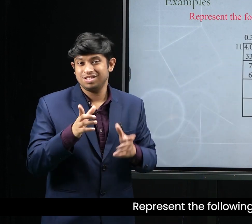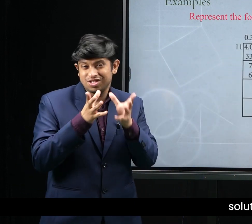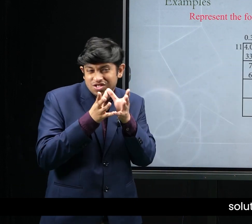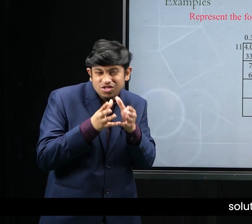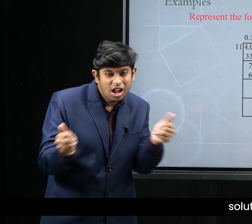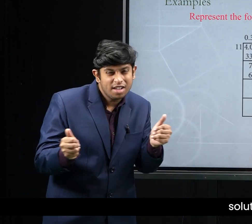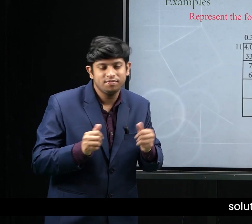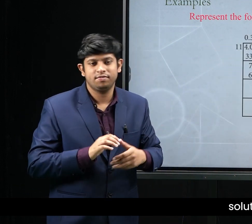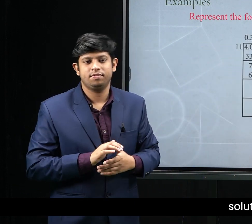Solution: